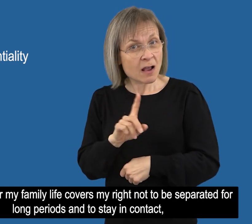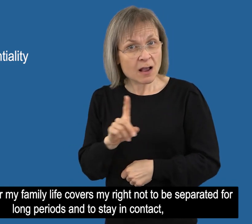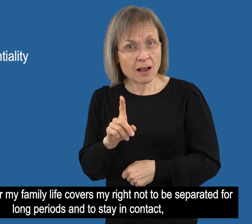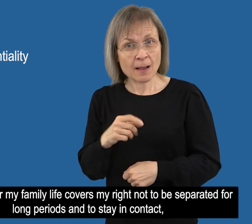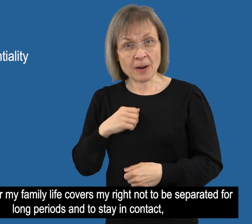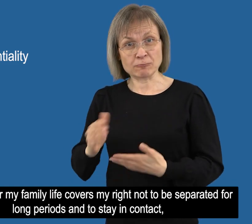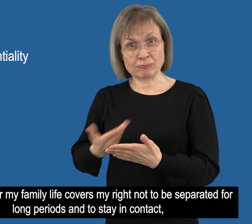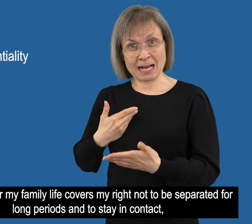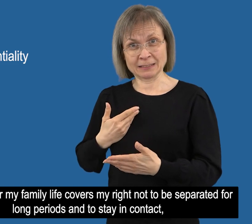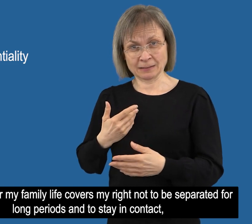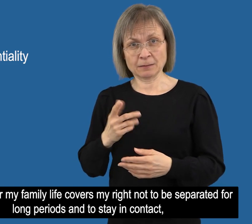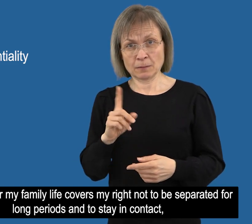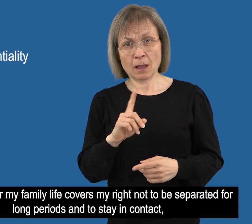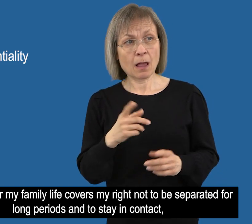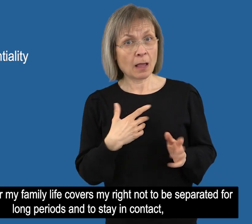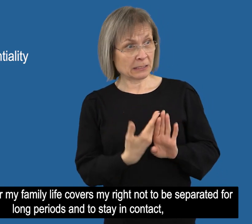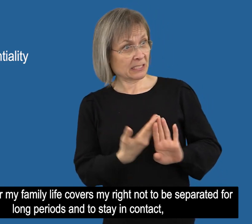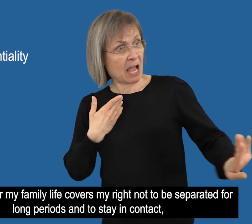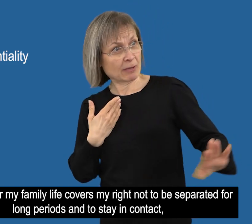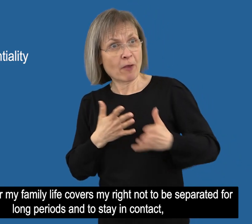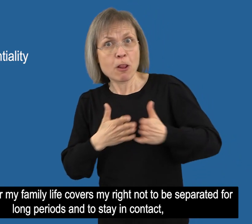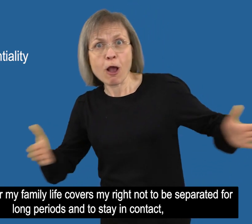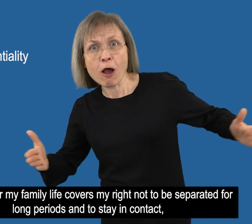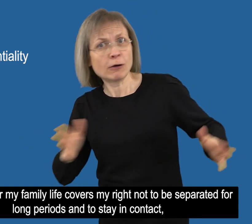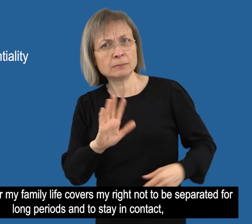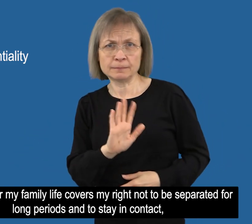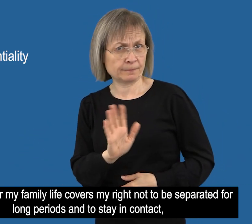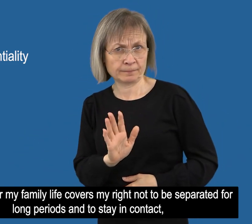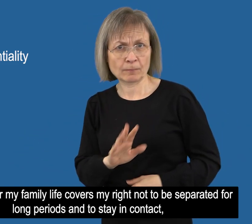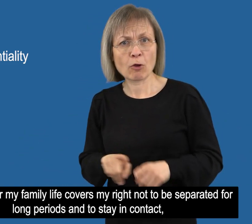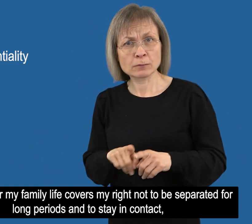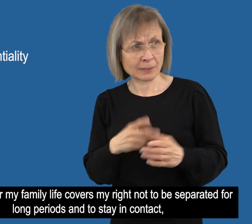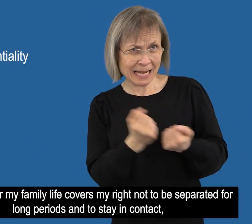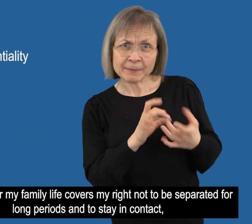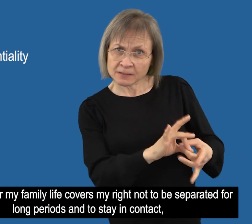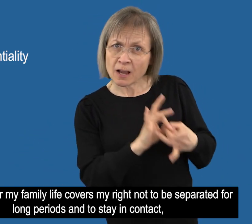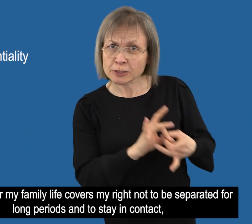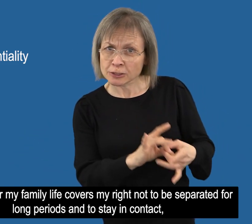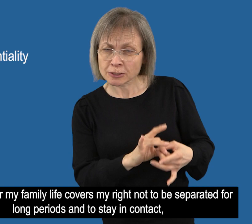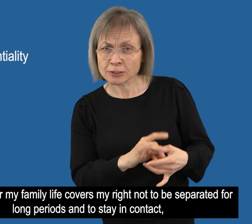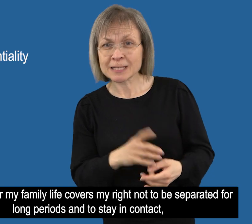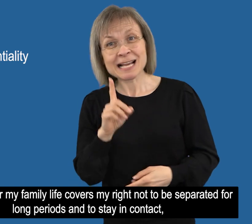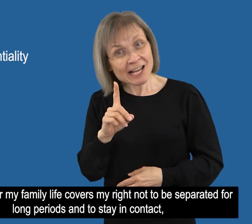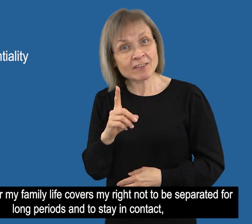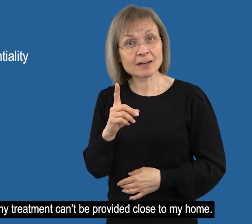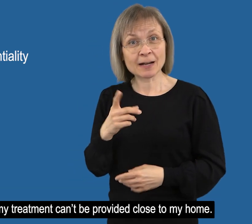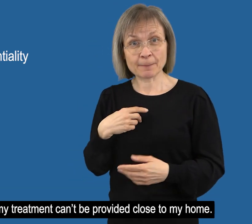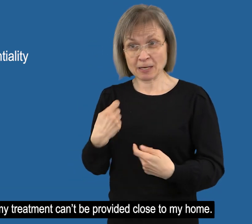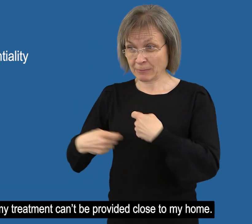Respect for my family life covers my right not to be separated for long periods and to stay in contact, even if my treatment can't